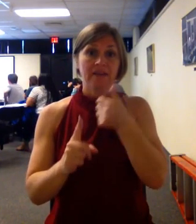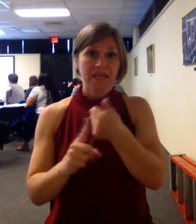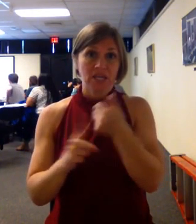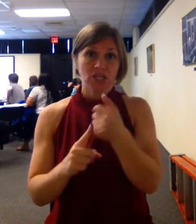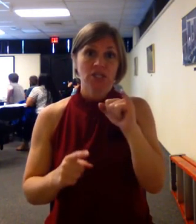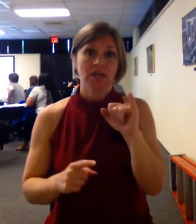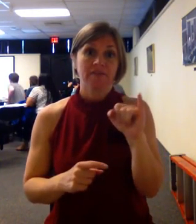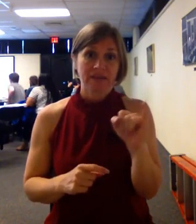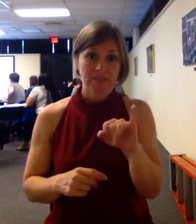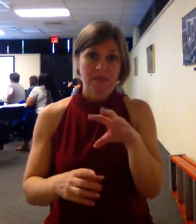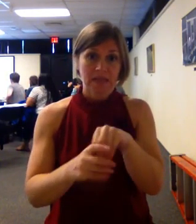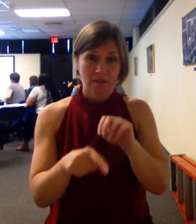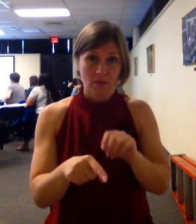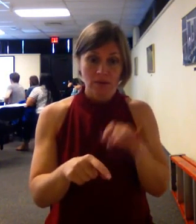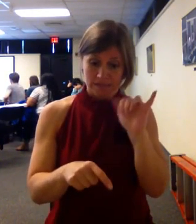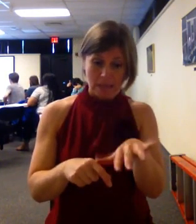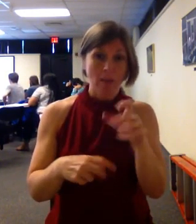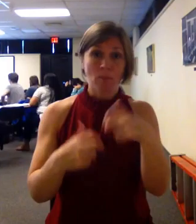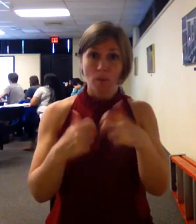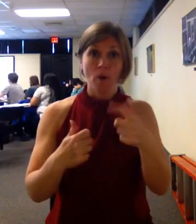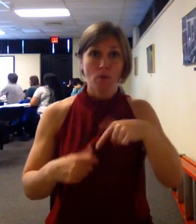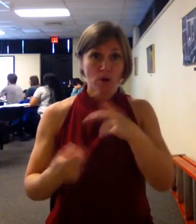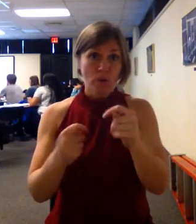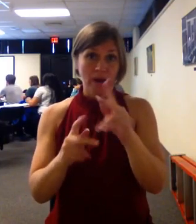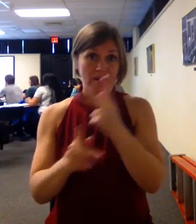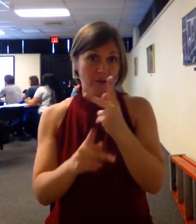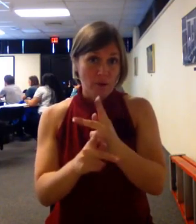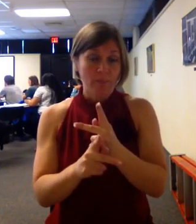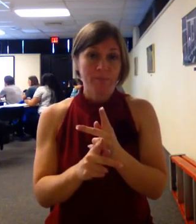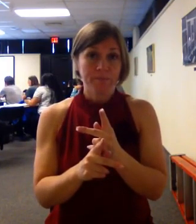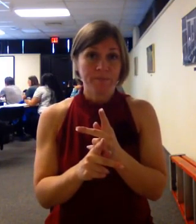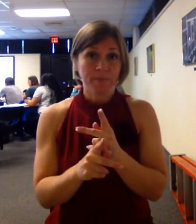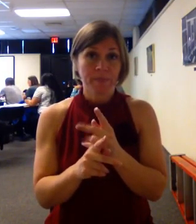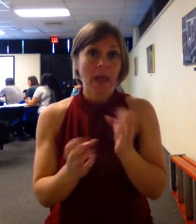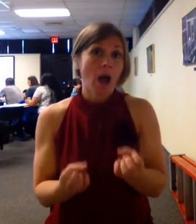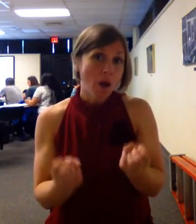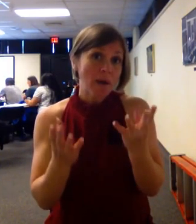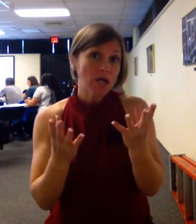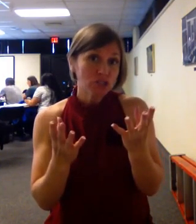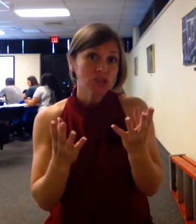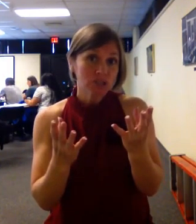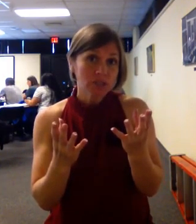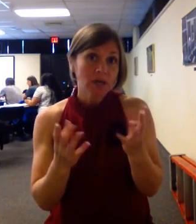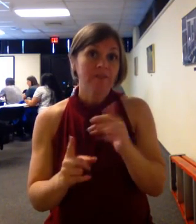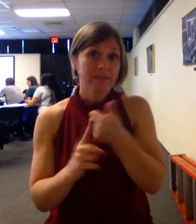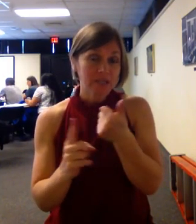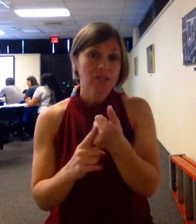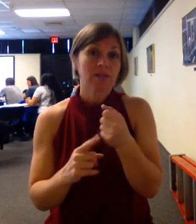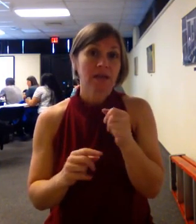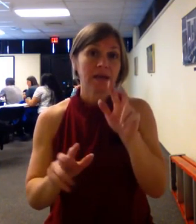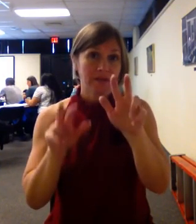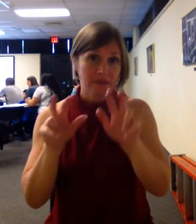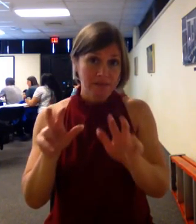that's simply all that you're doing. You're trying to figure out how much then of each investment, how much each